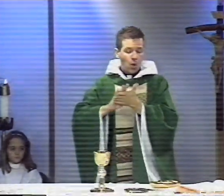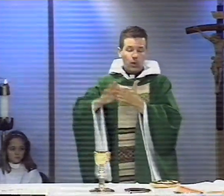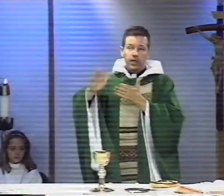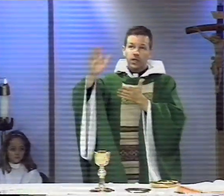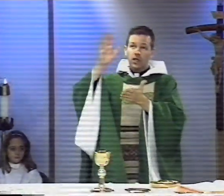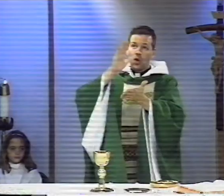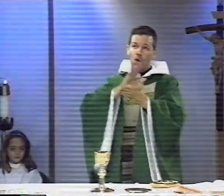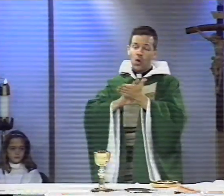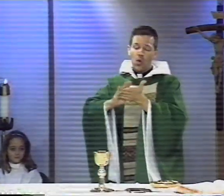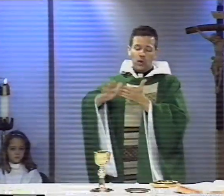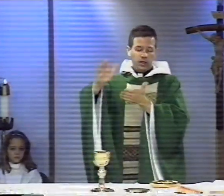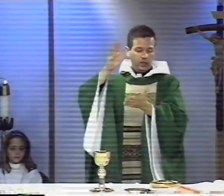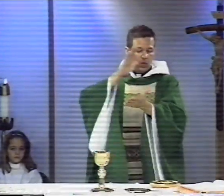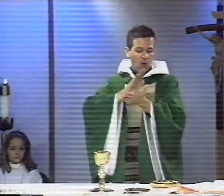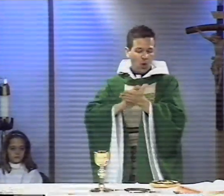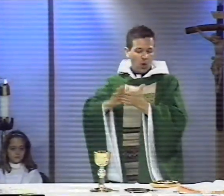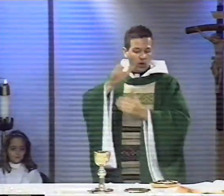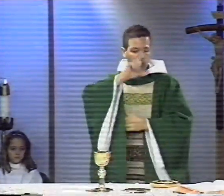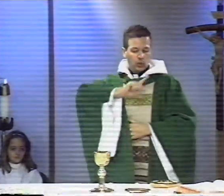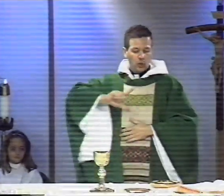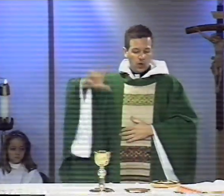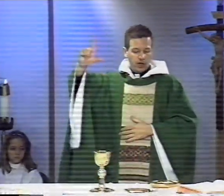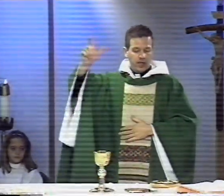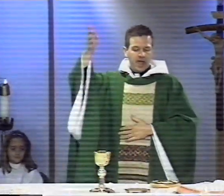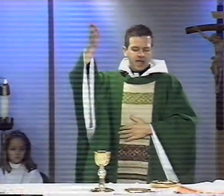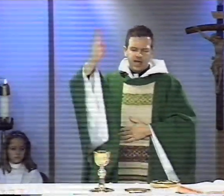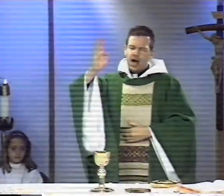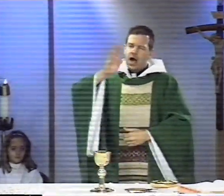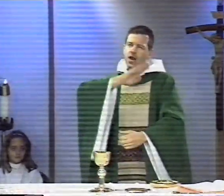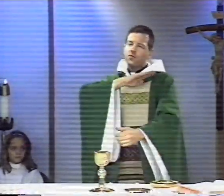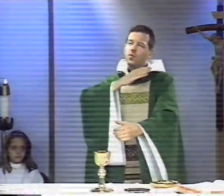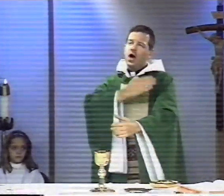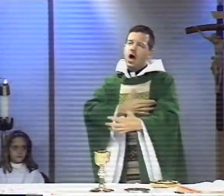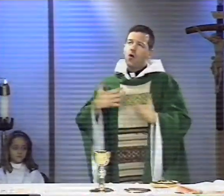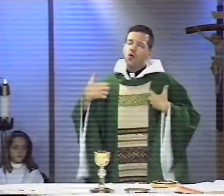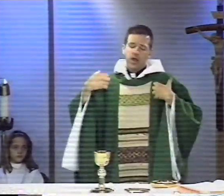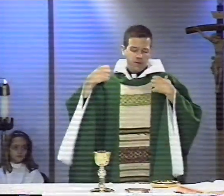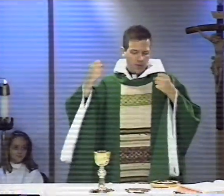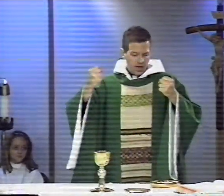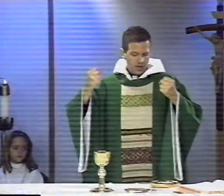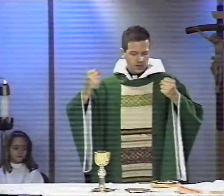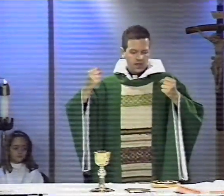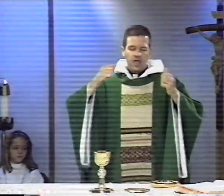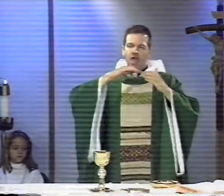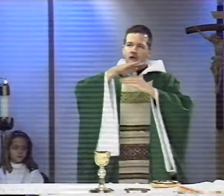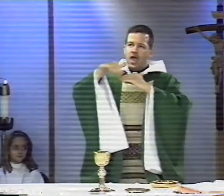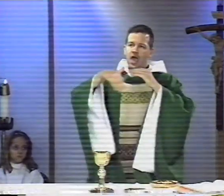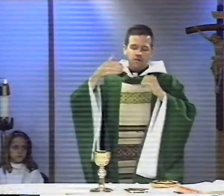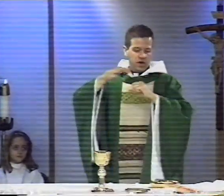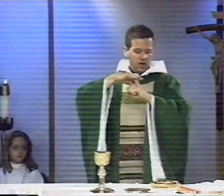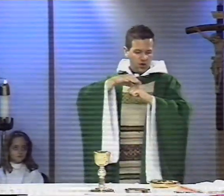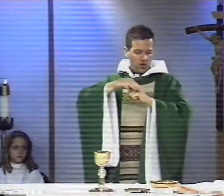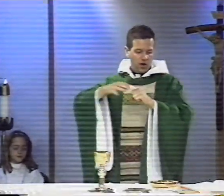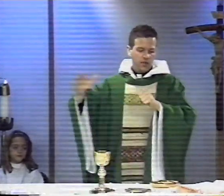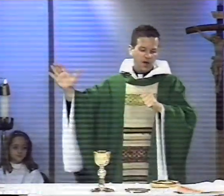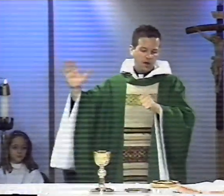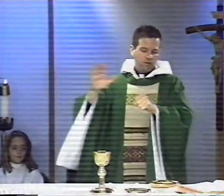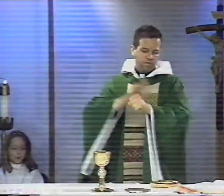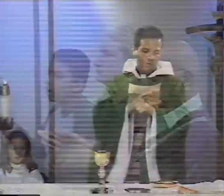Holy, holy, holy Lord, God of power and might, heaven and earth are full